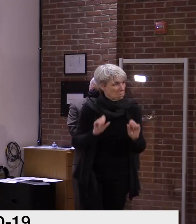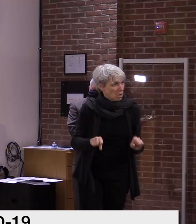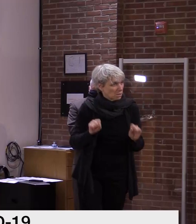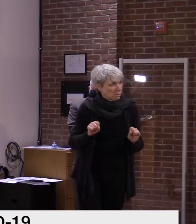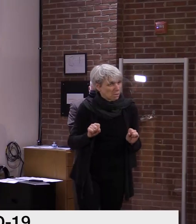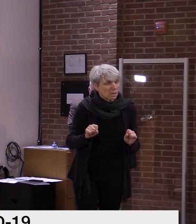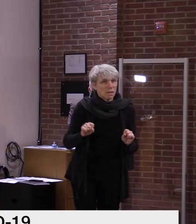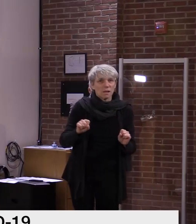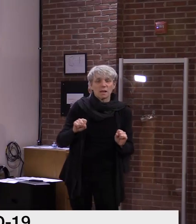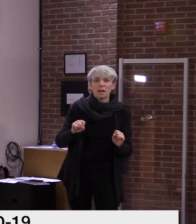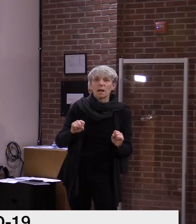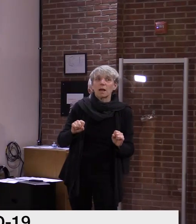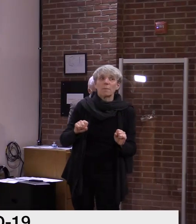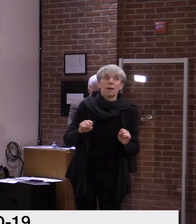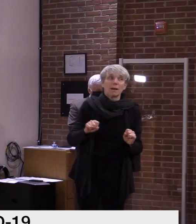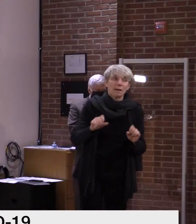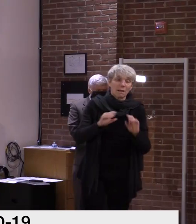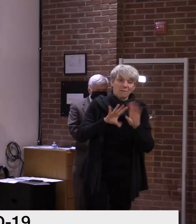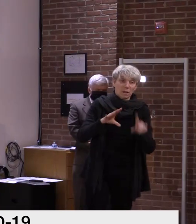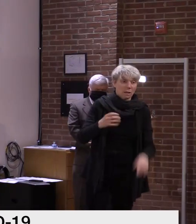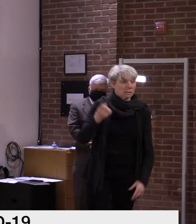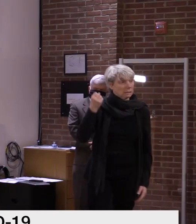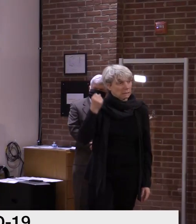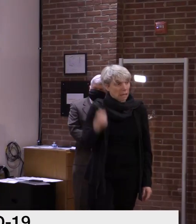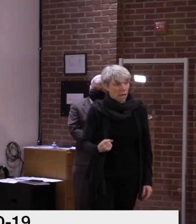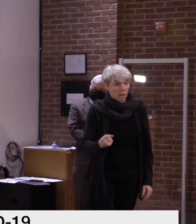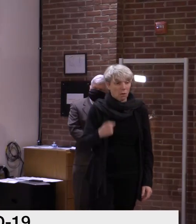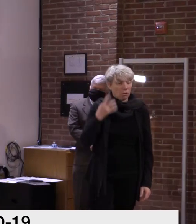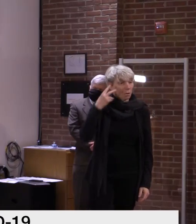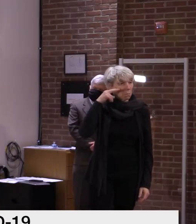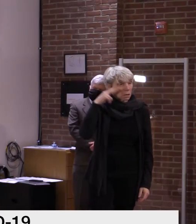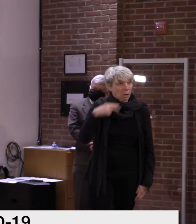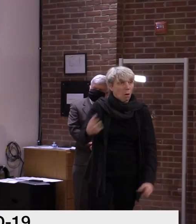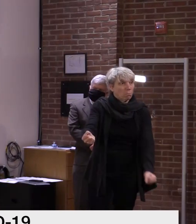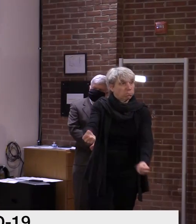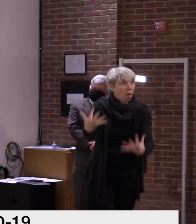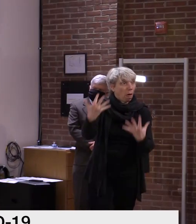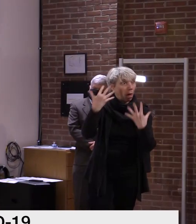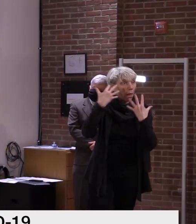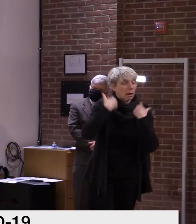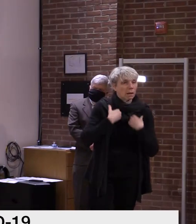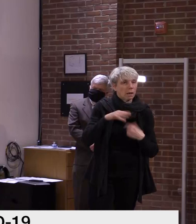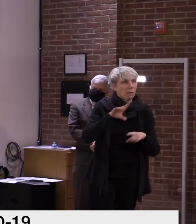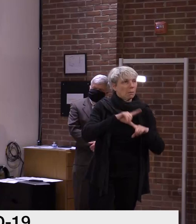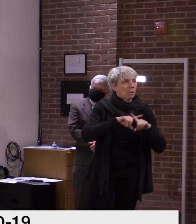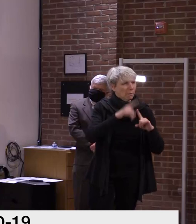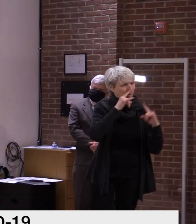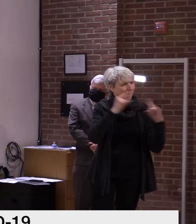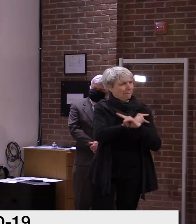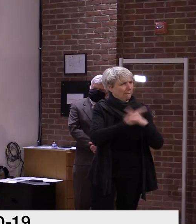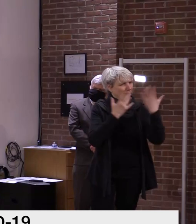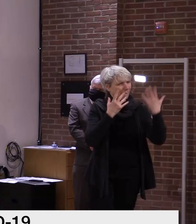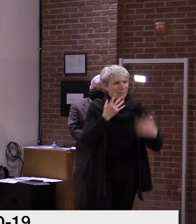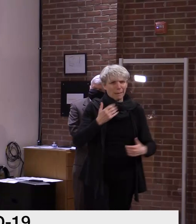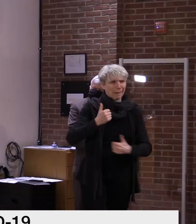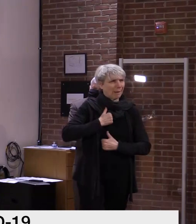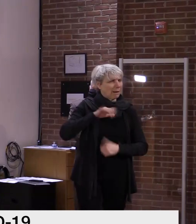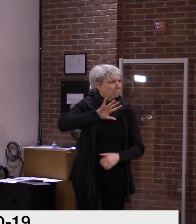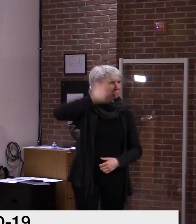a free flow down south of people coming over the border, but there's a certain bit of irony to that whole situation.